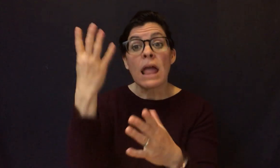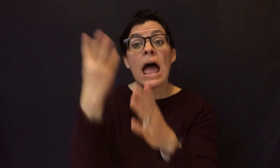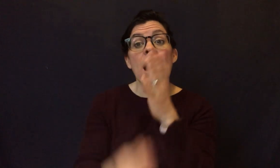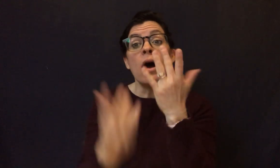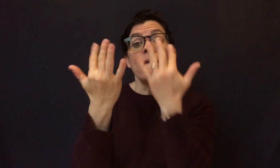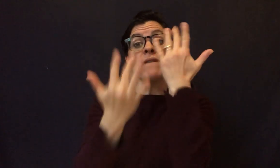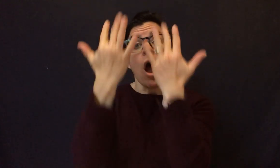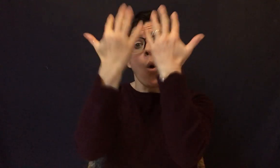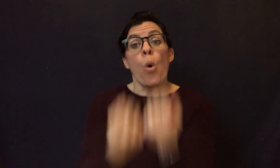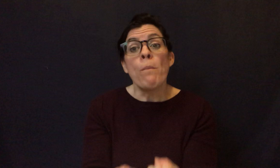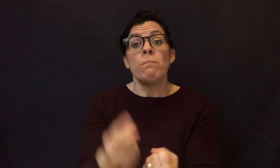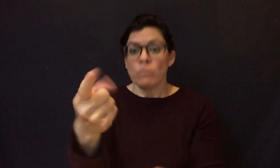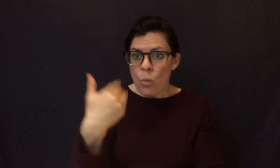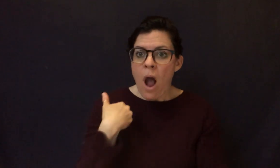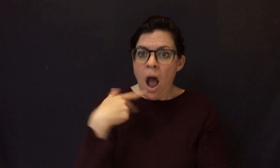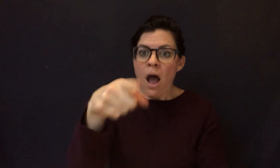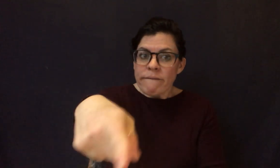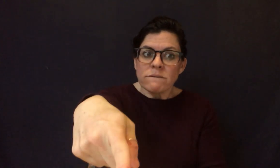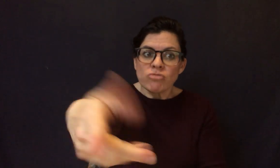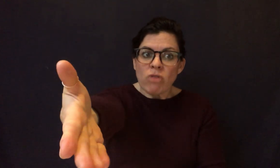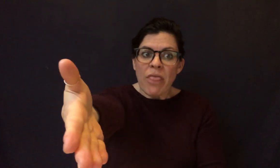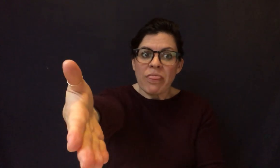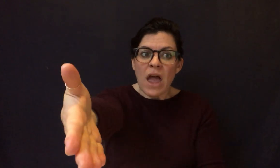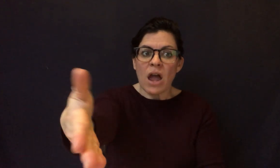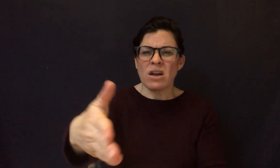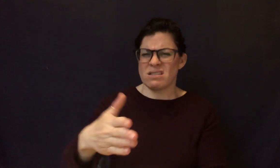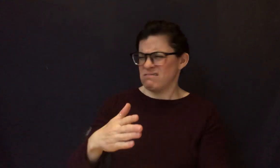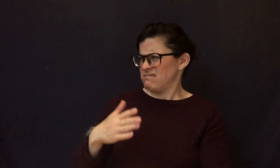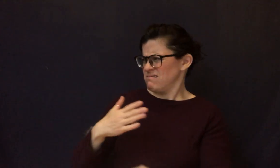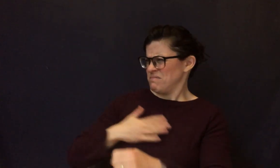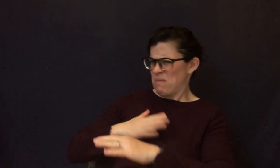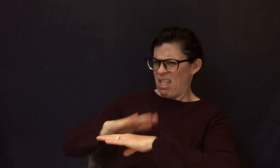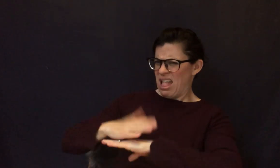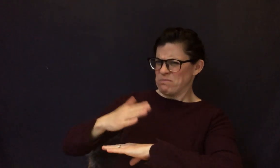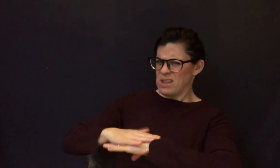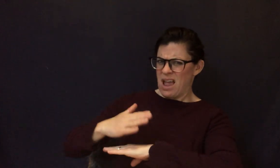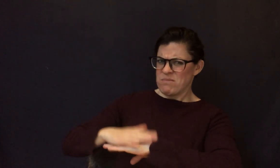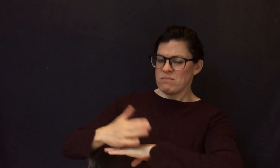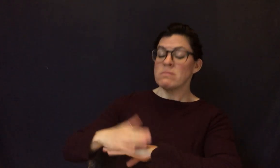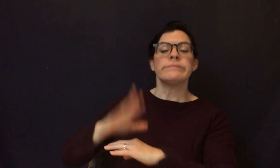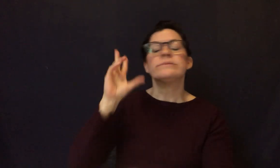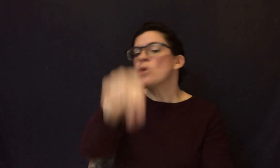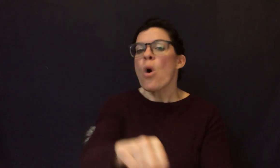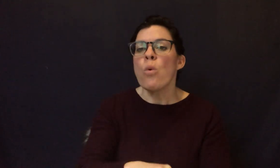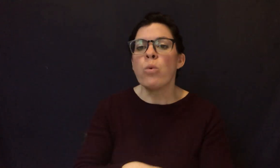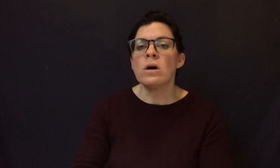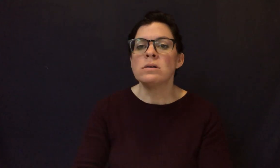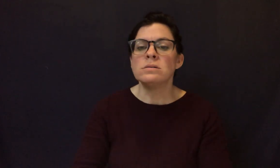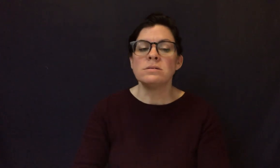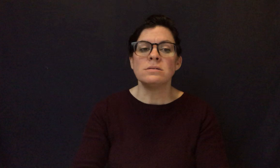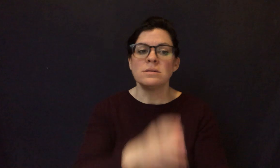What you mean? On the laptop? Nope, hang on. Can you see me?